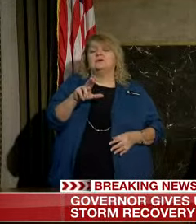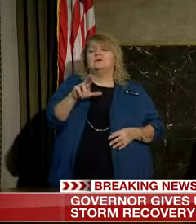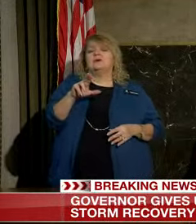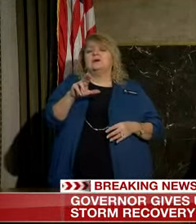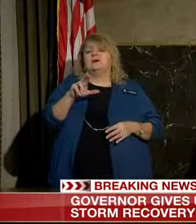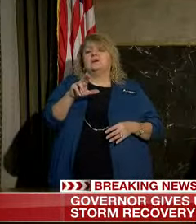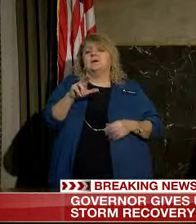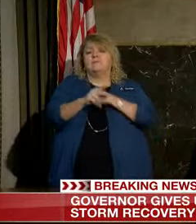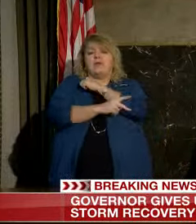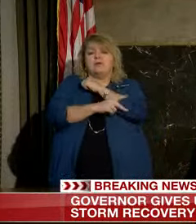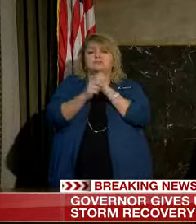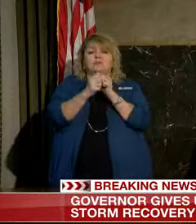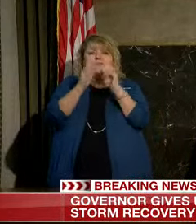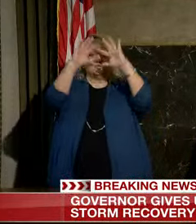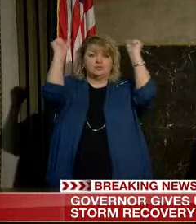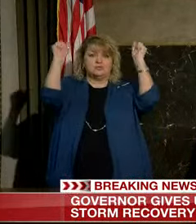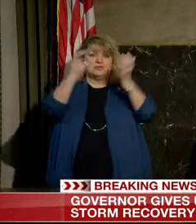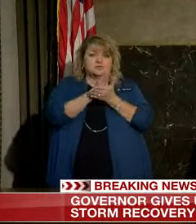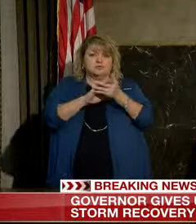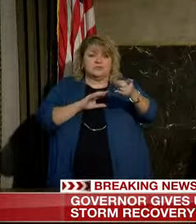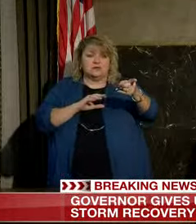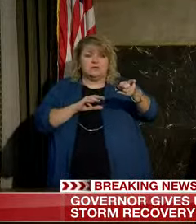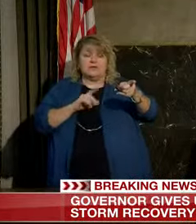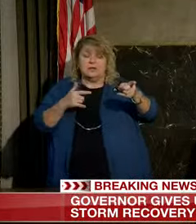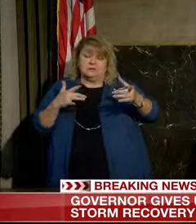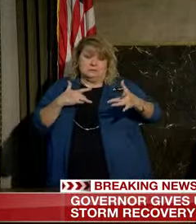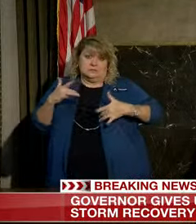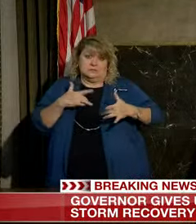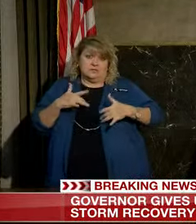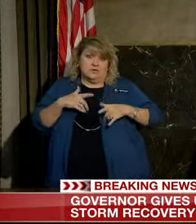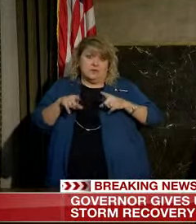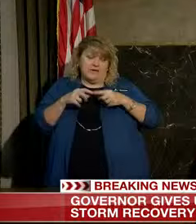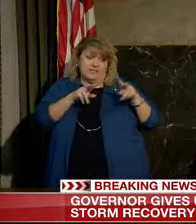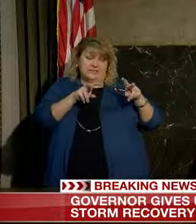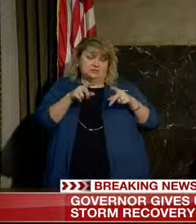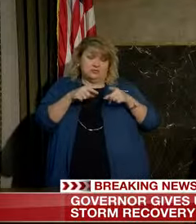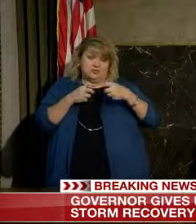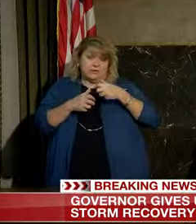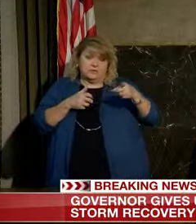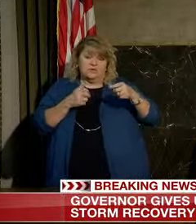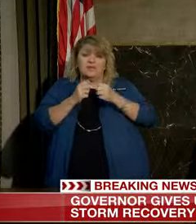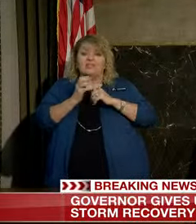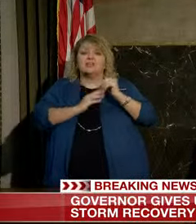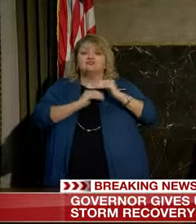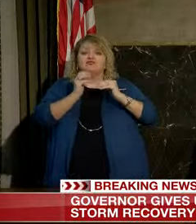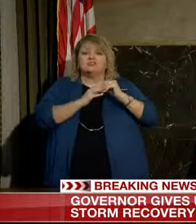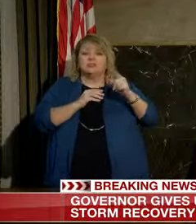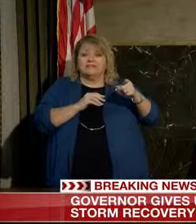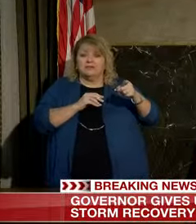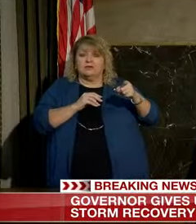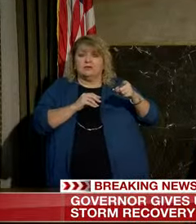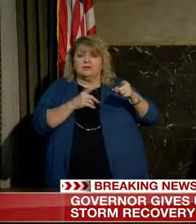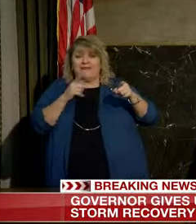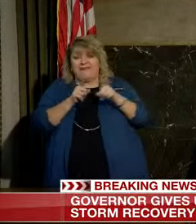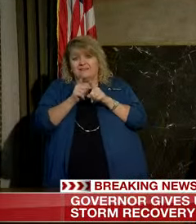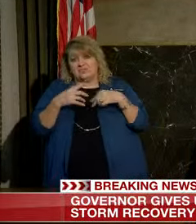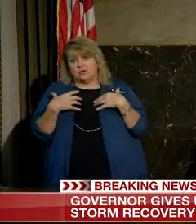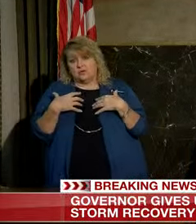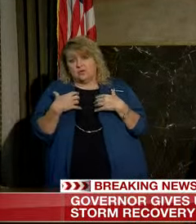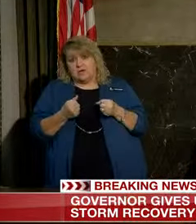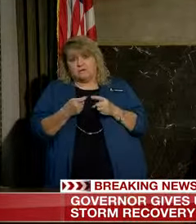present, and he was expressing some concerns about cash flow issues as related to the construction effort there as they continue to recover from